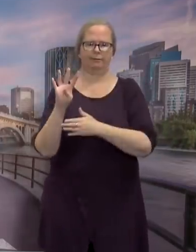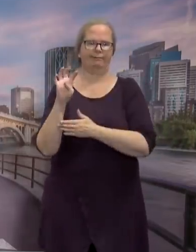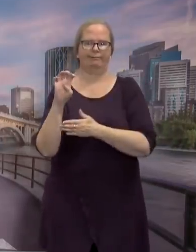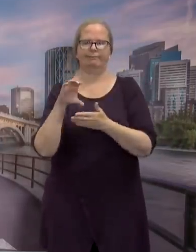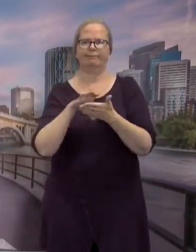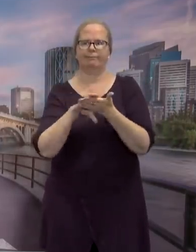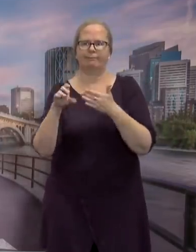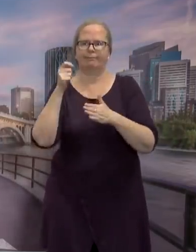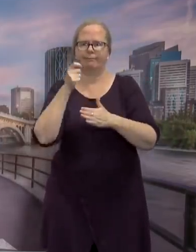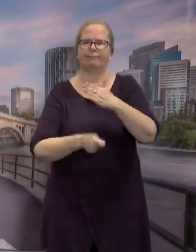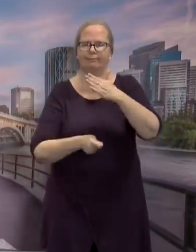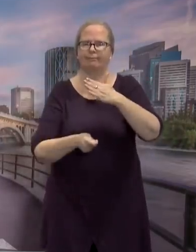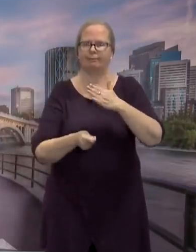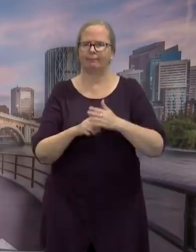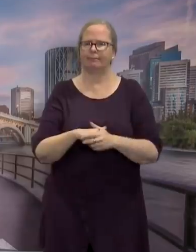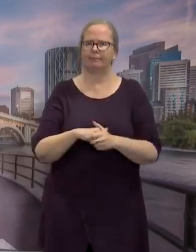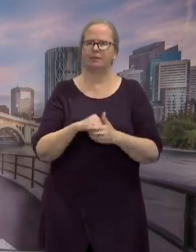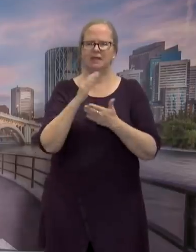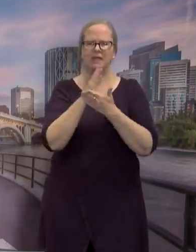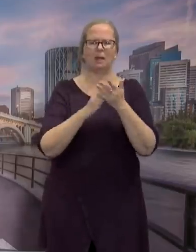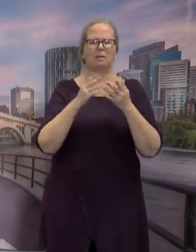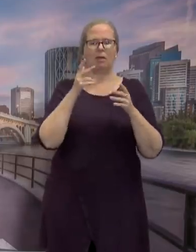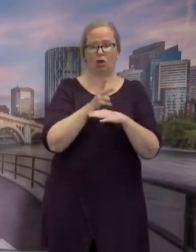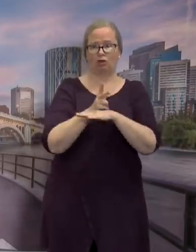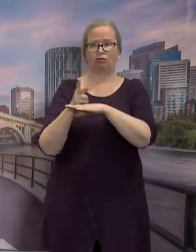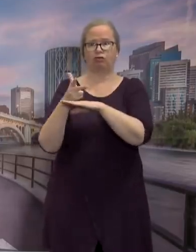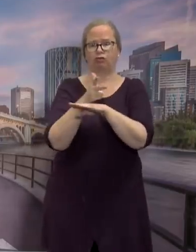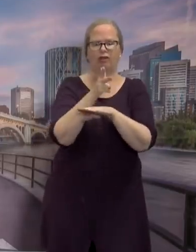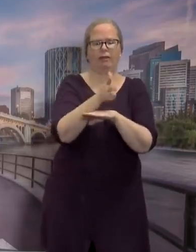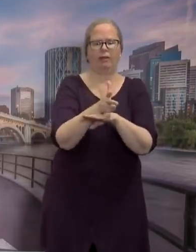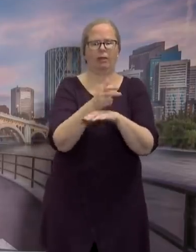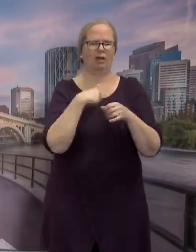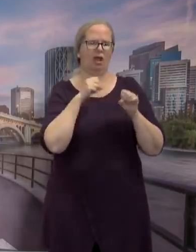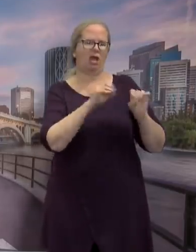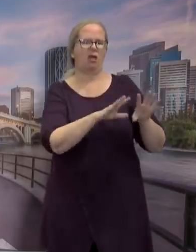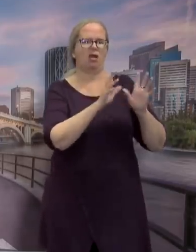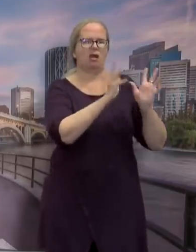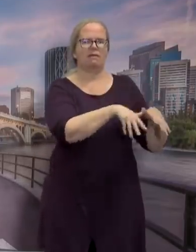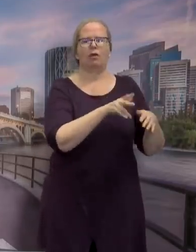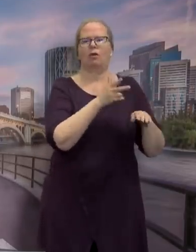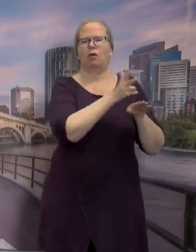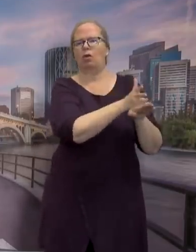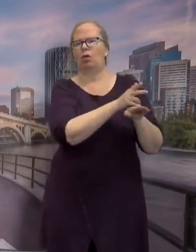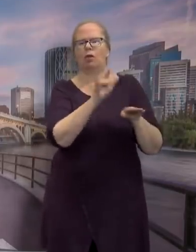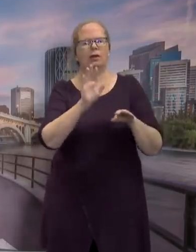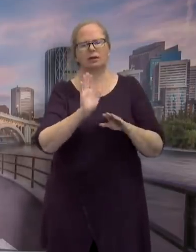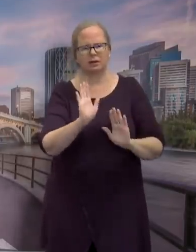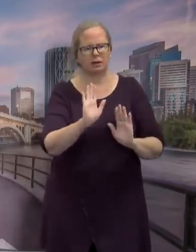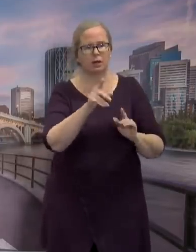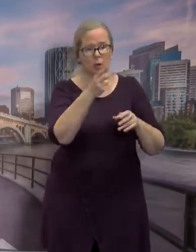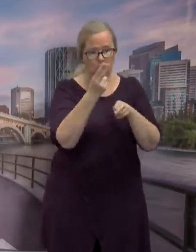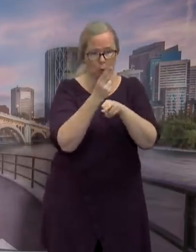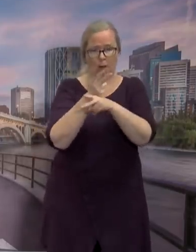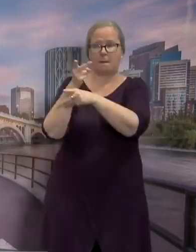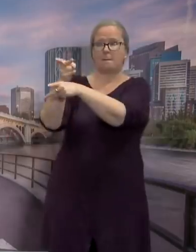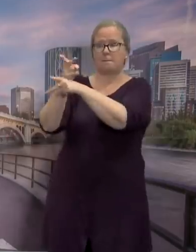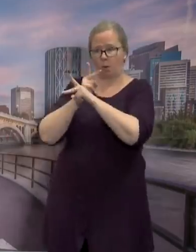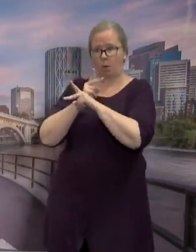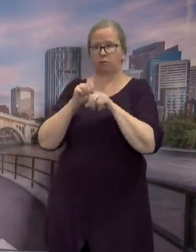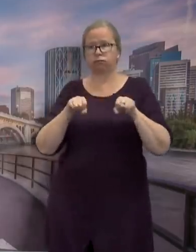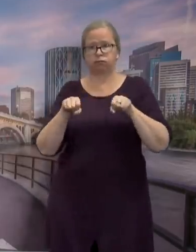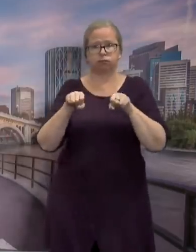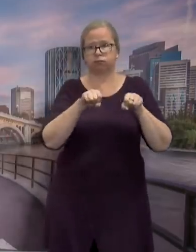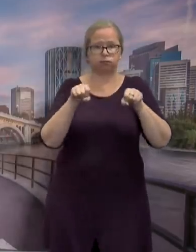nice thing to do. It makes it hard for people with disabilities, for seniors, for others to use the sidewalk. So you will have the